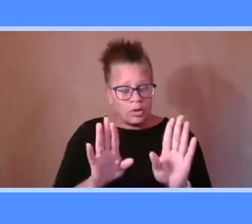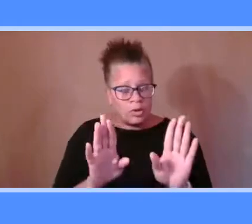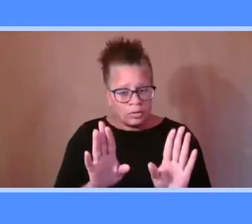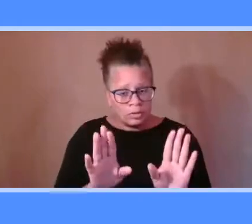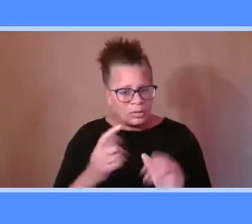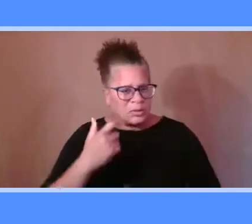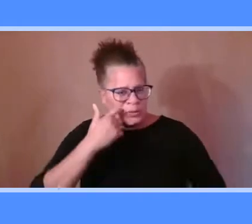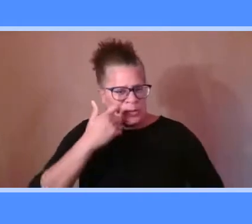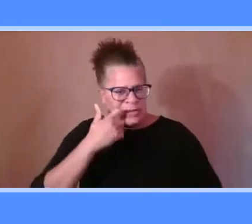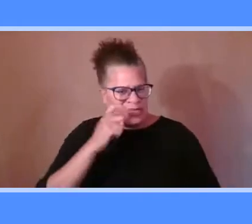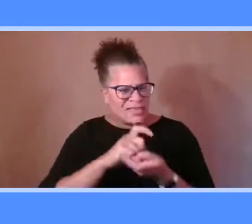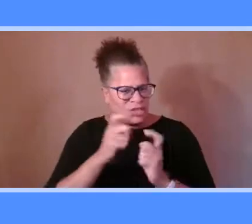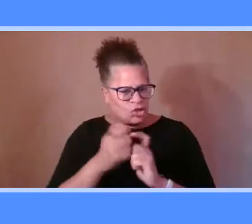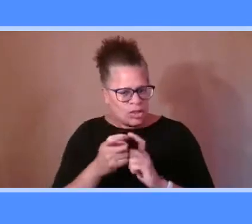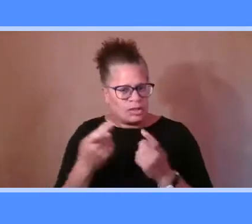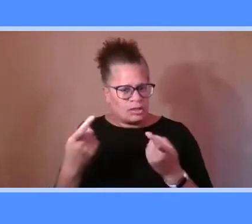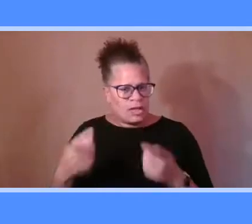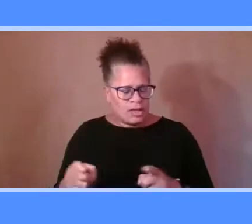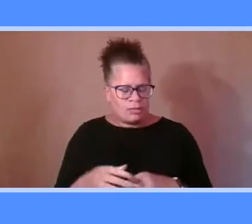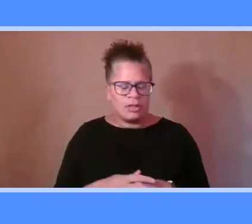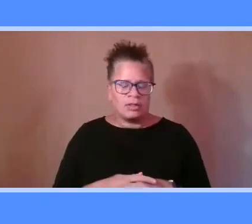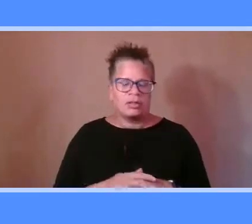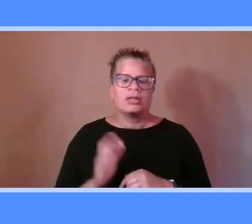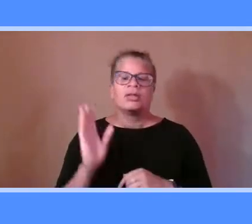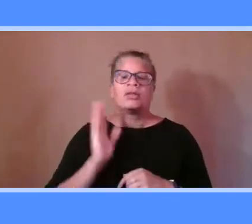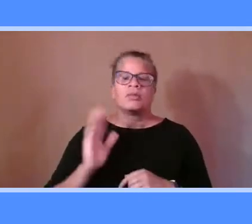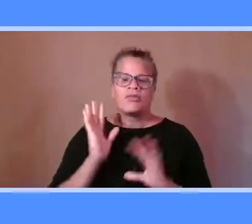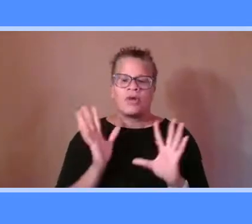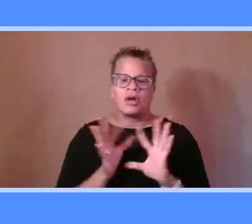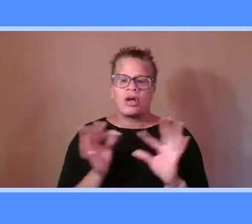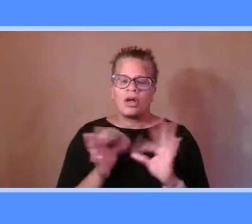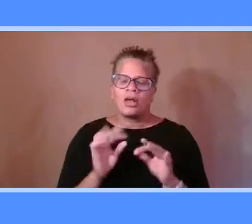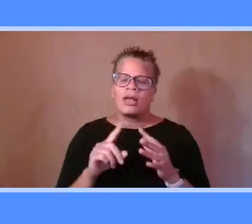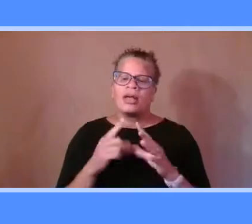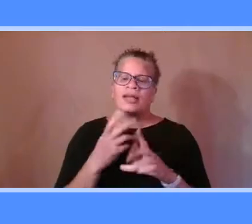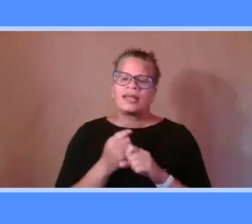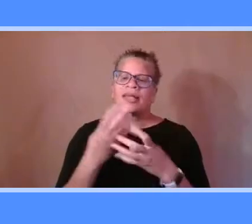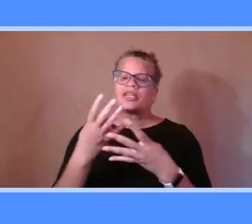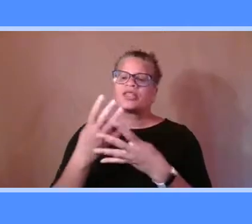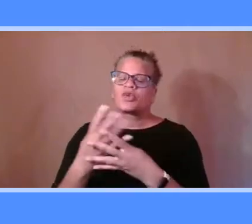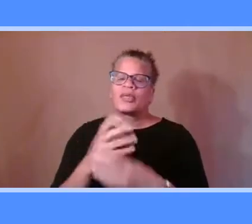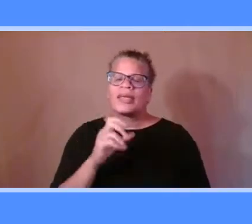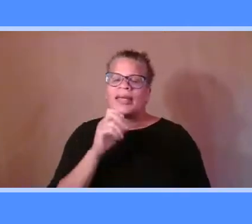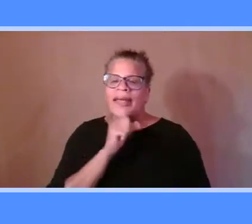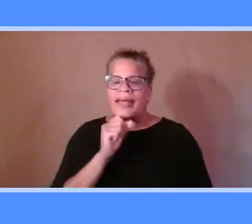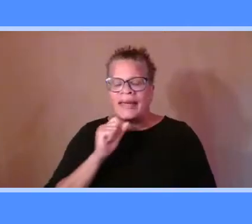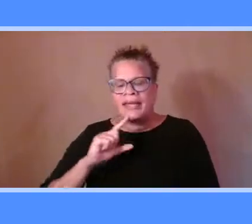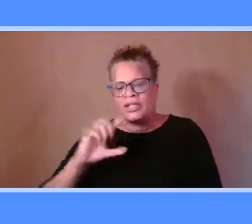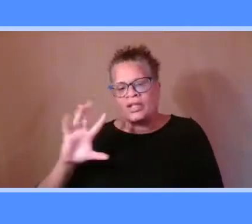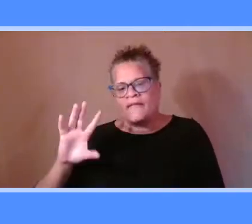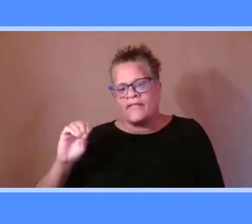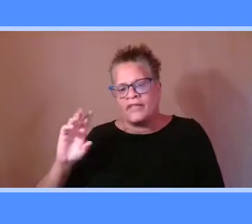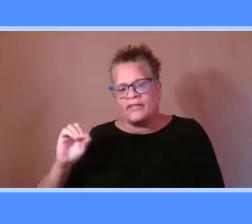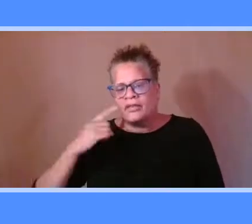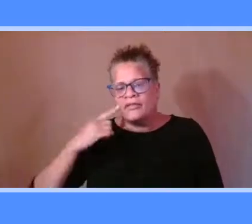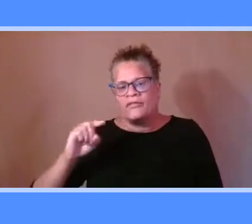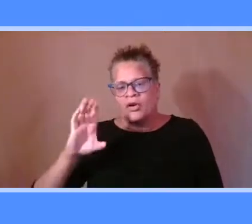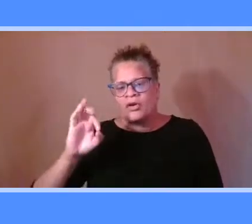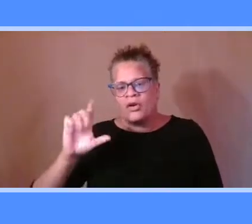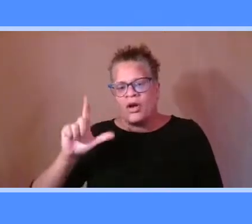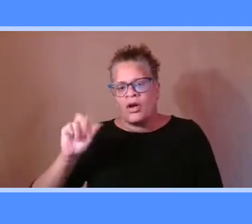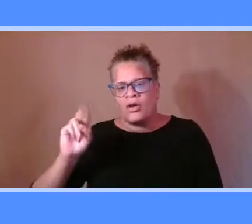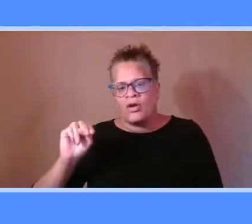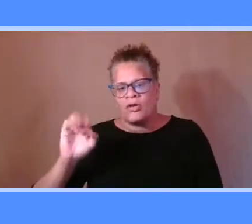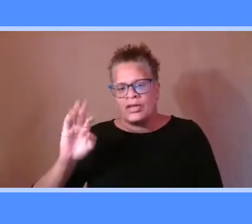fairly recent change. We used to say that you should start getting screened at age 50 for colon cancer,